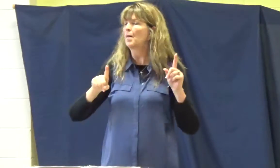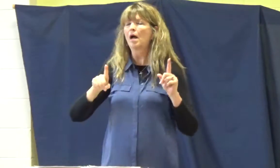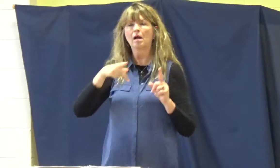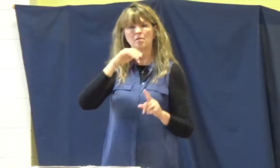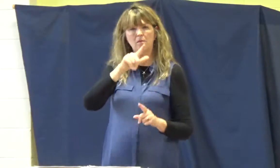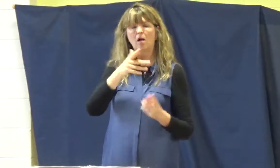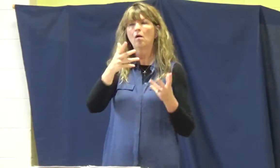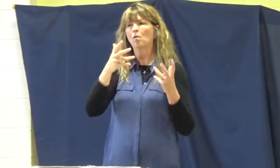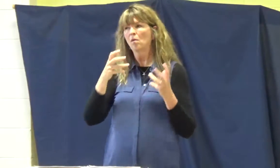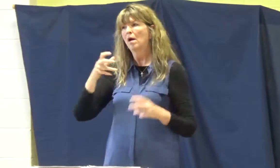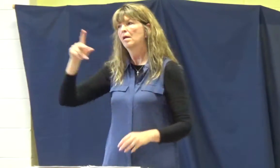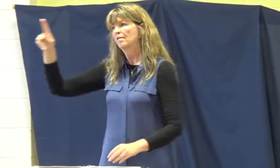very risky.